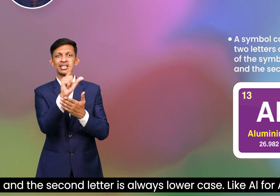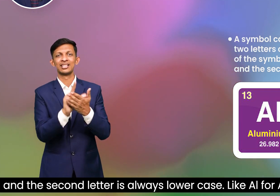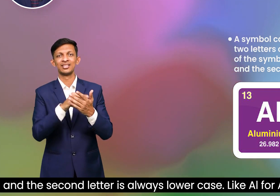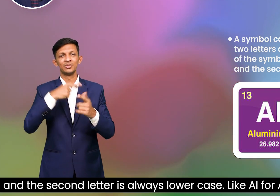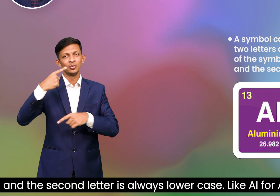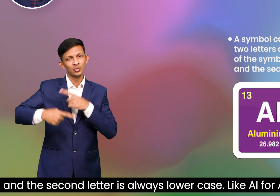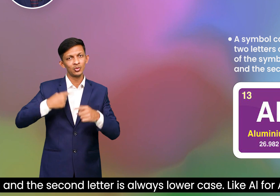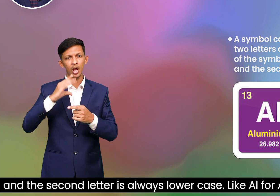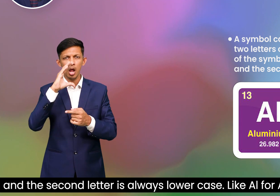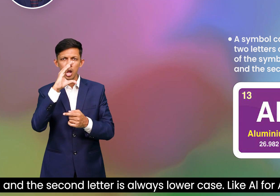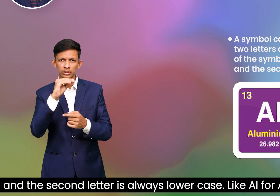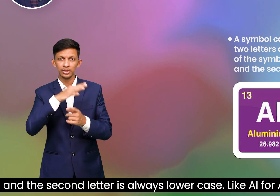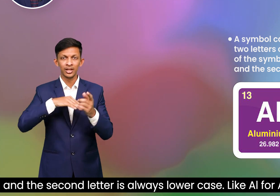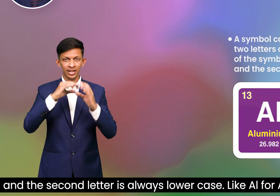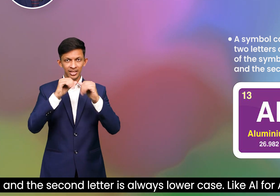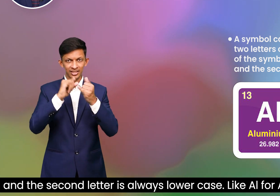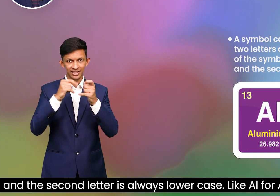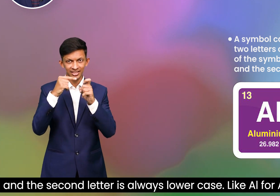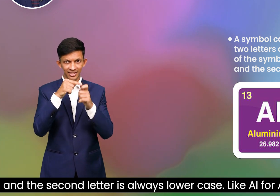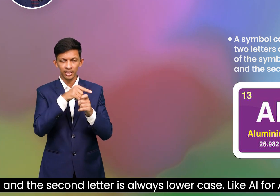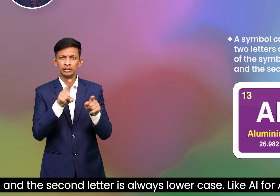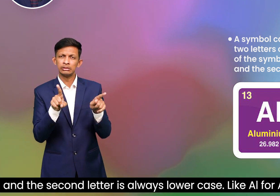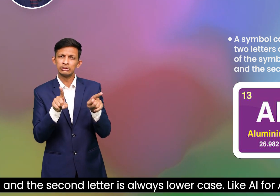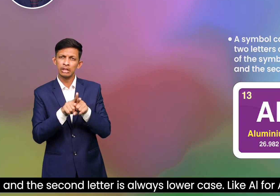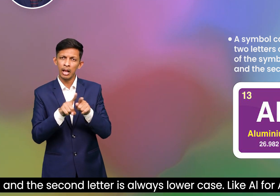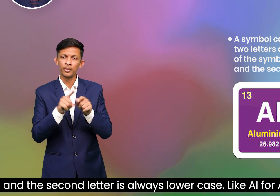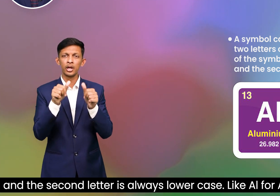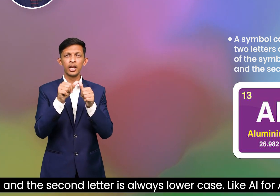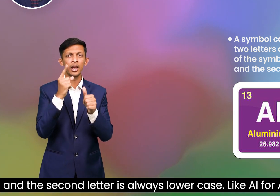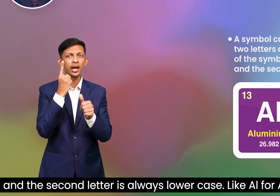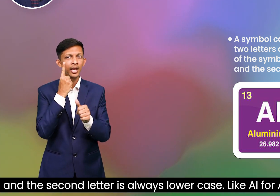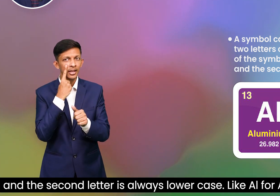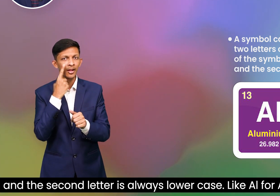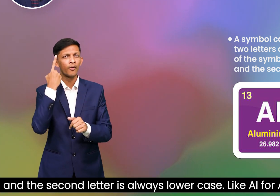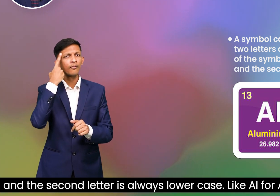for aluminium and Si for silicon.